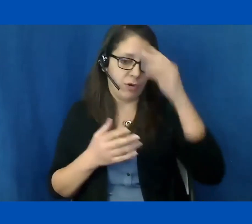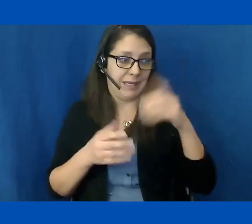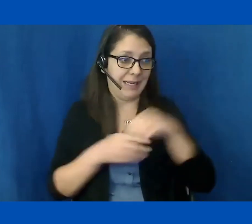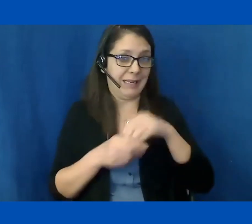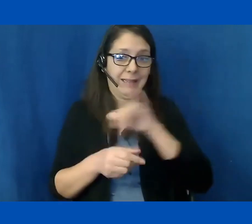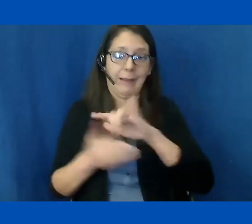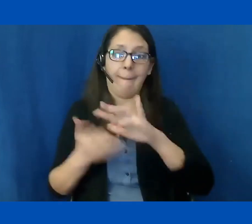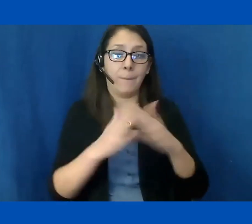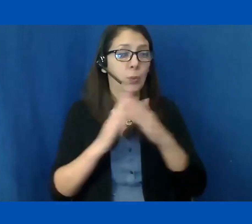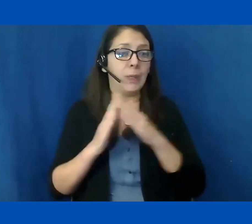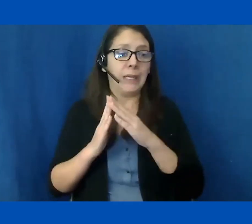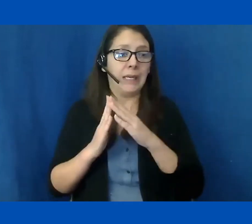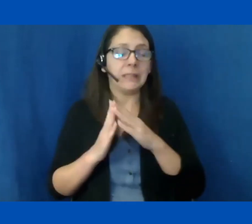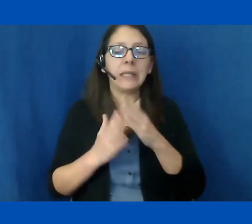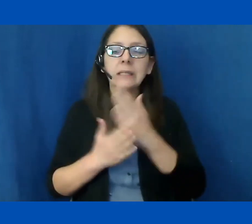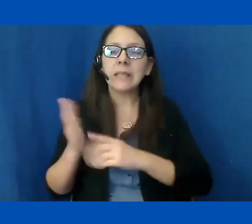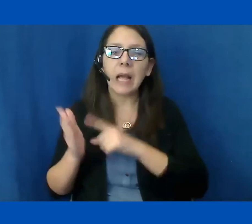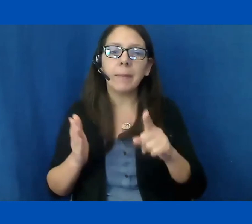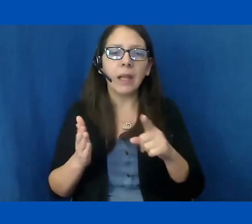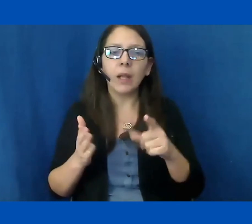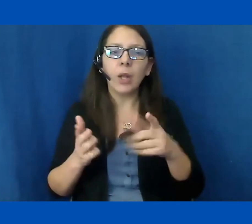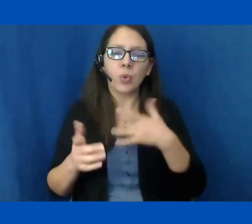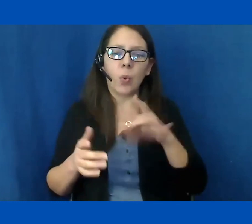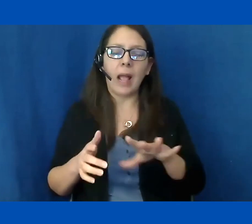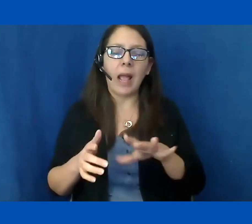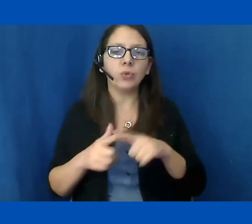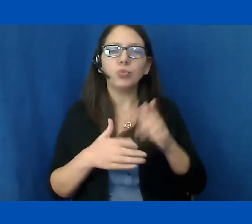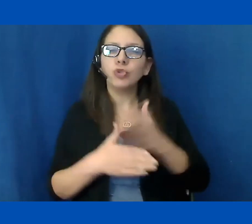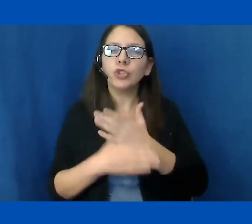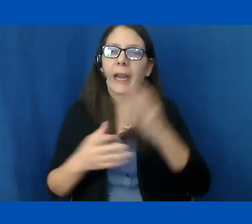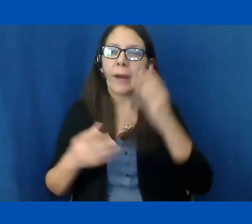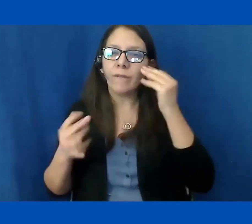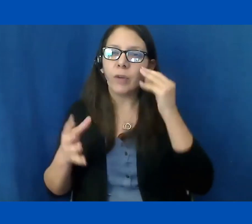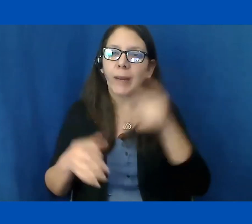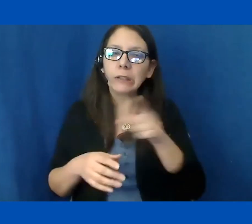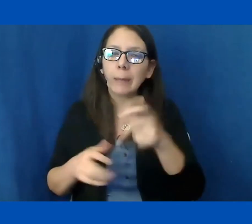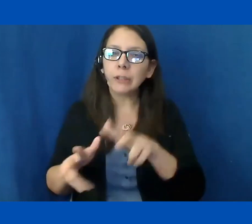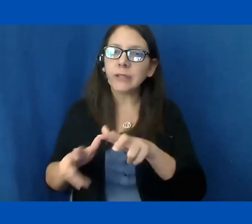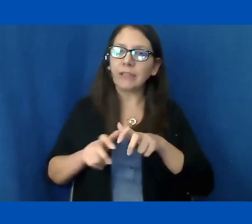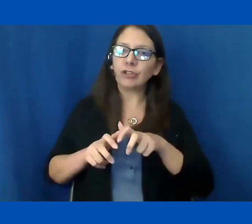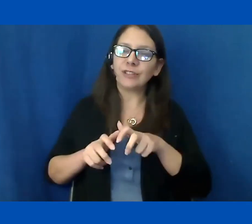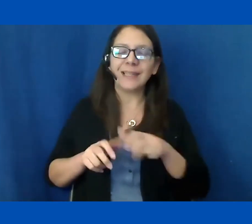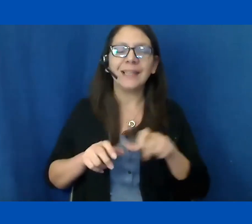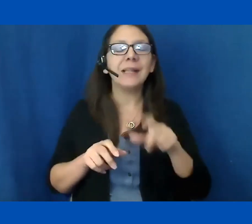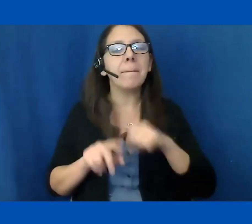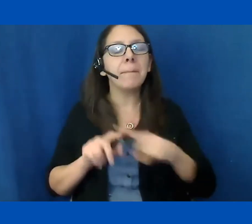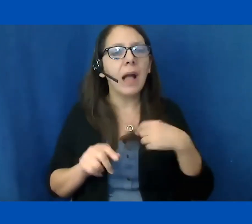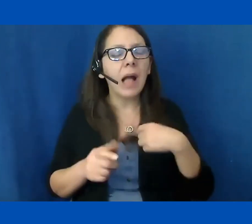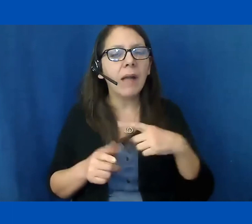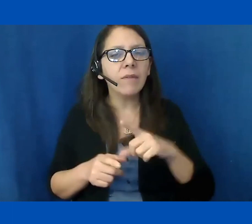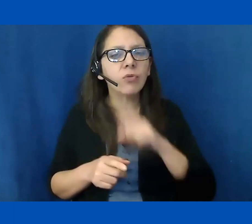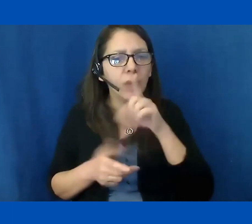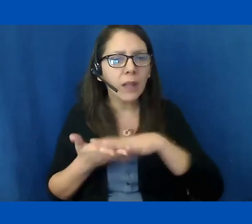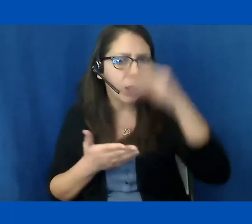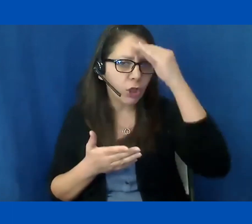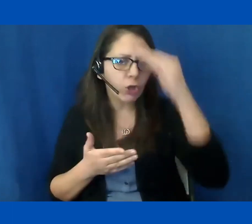tend to be selfish. They don't like sharing information. So, you know, I've really learn to you know,